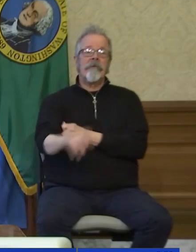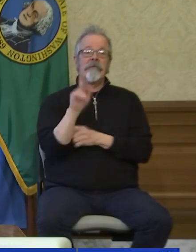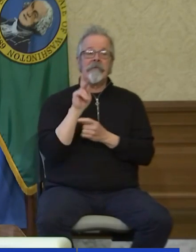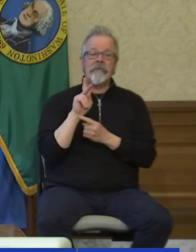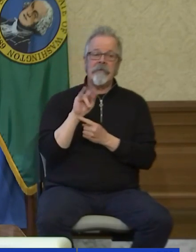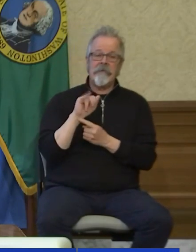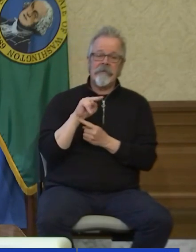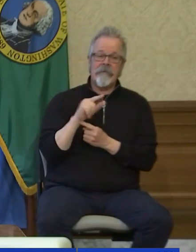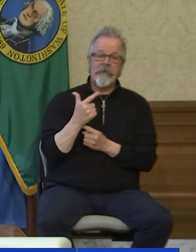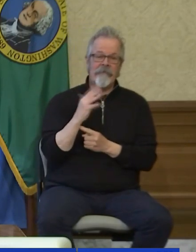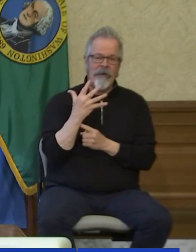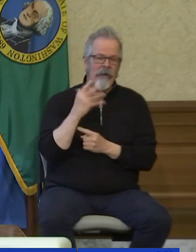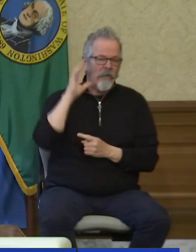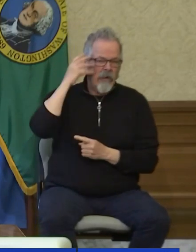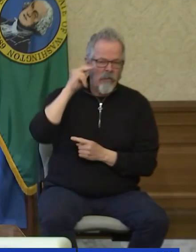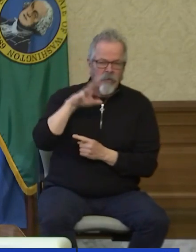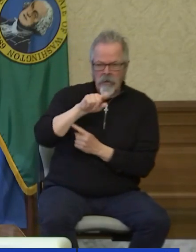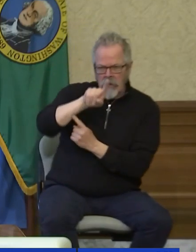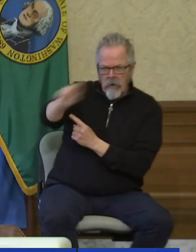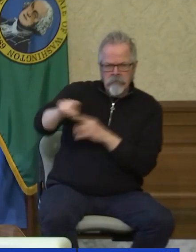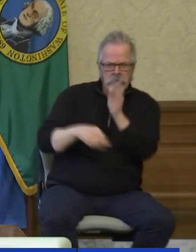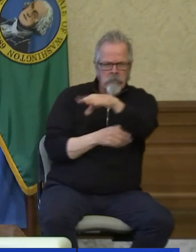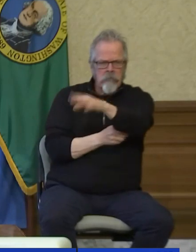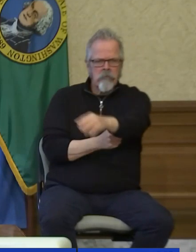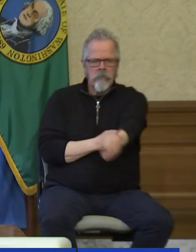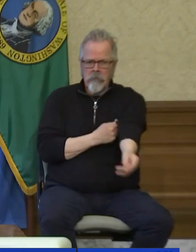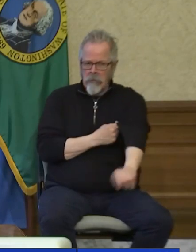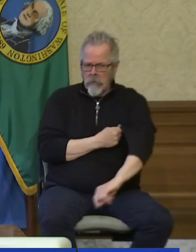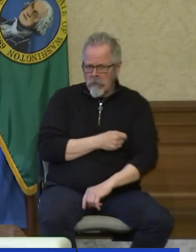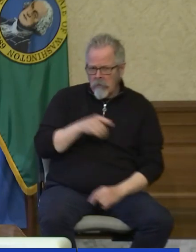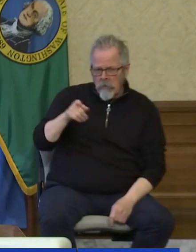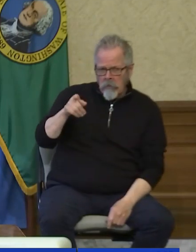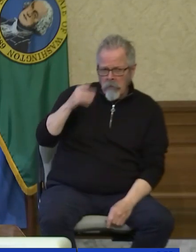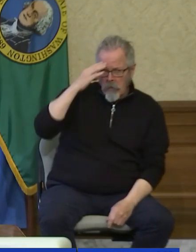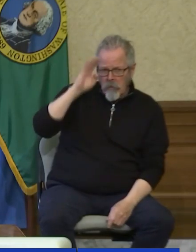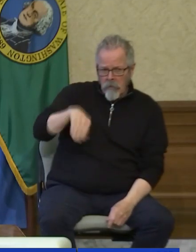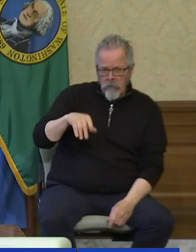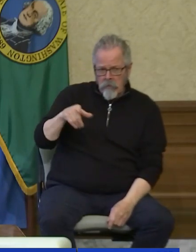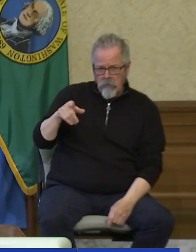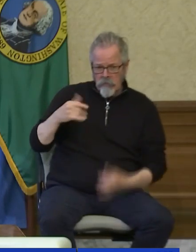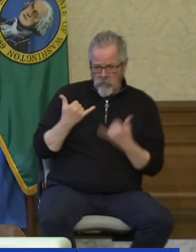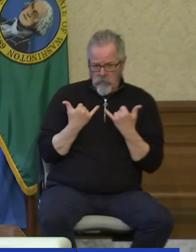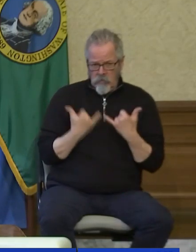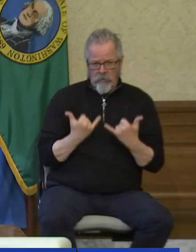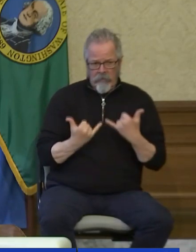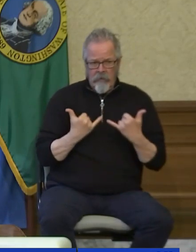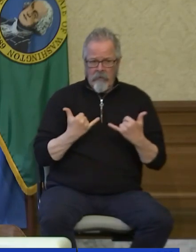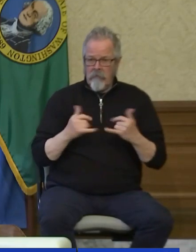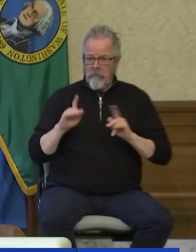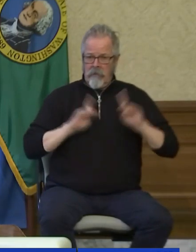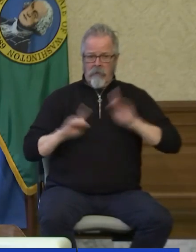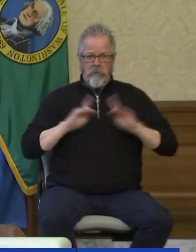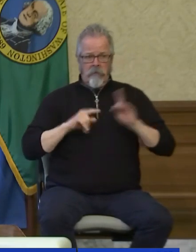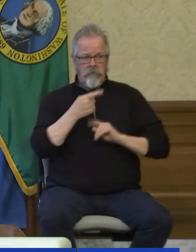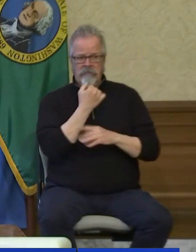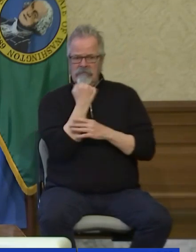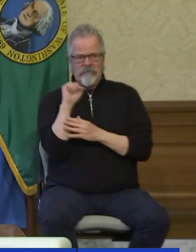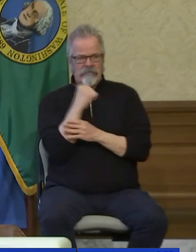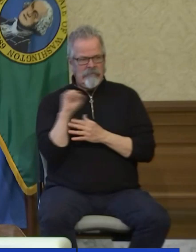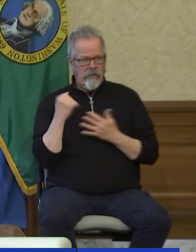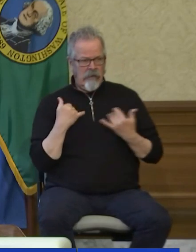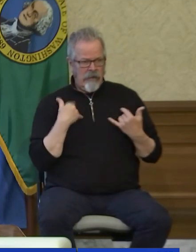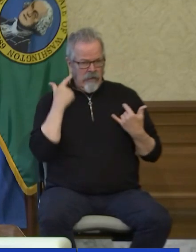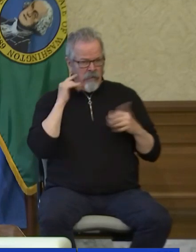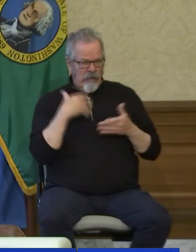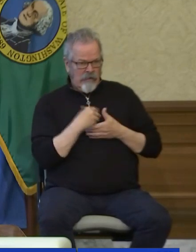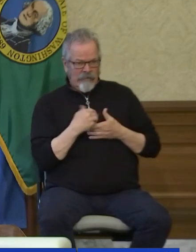and this news is not going to be good for them. They want to get back to work. They want these orders lifted, and while there may